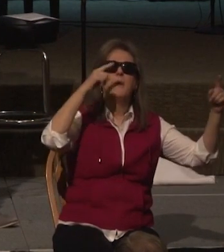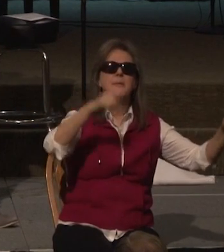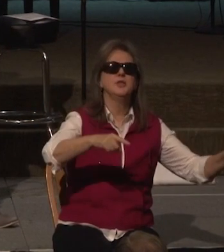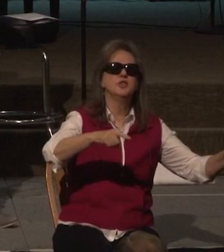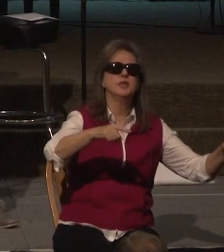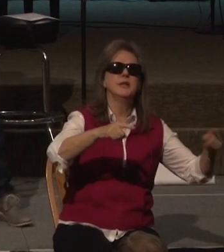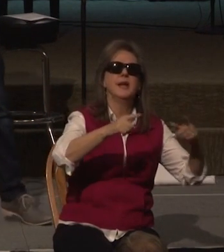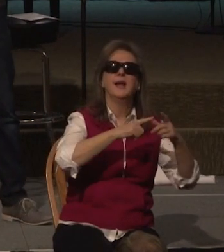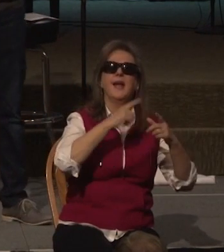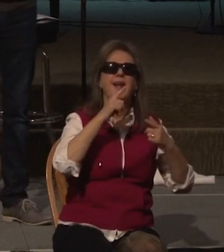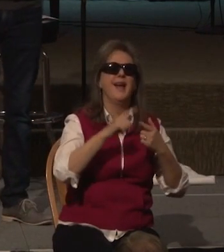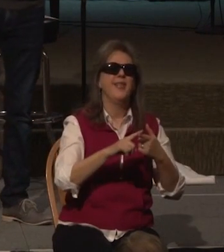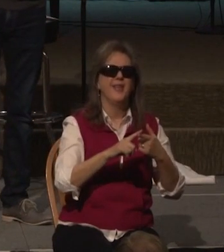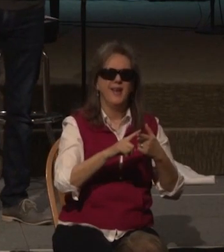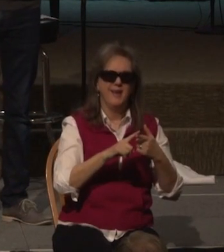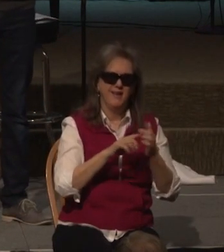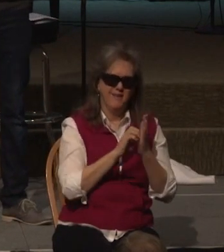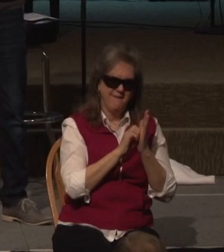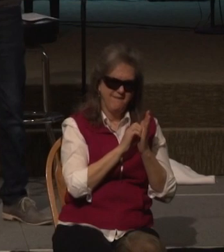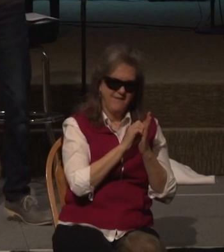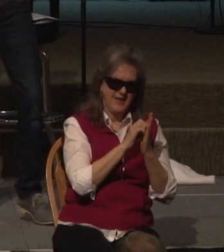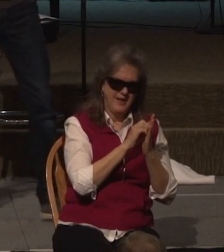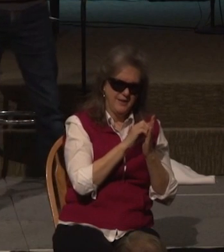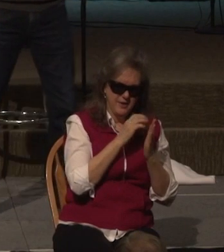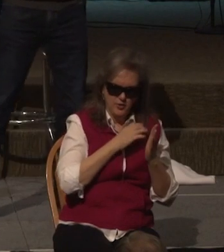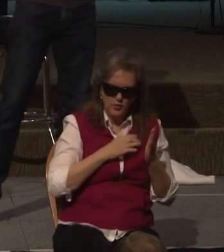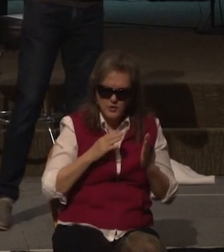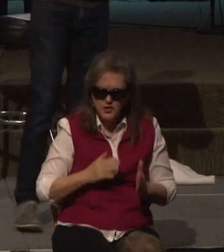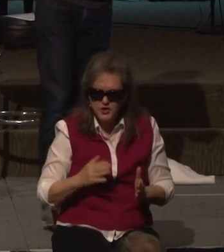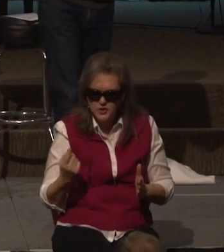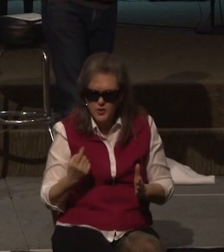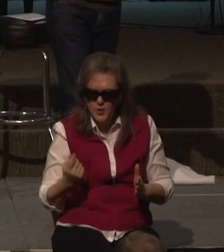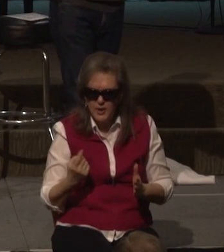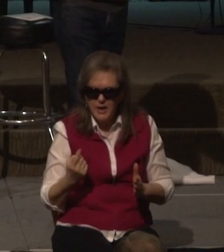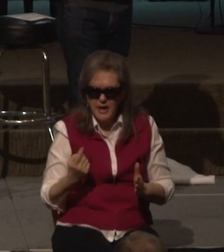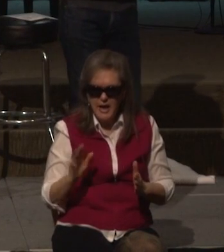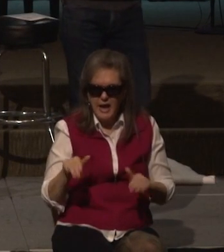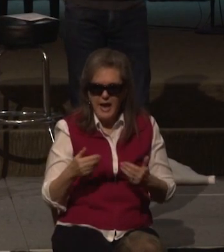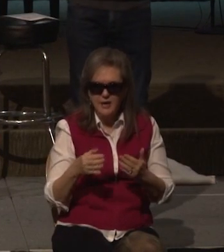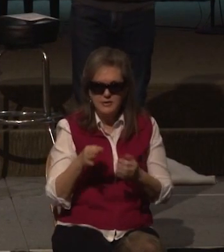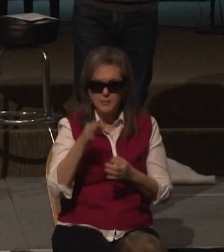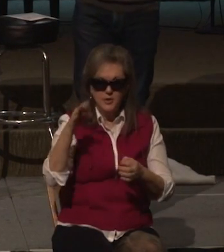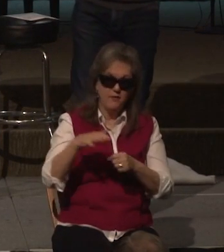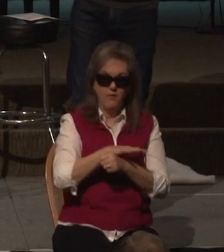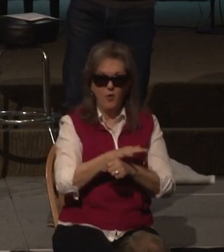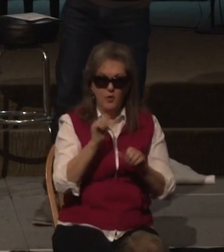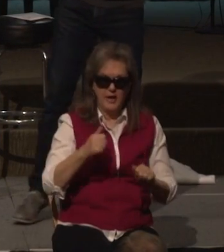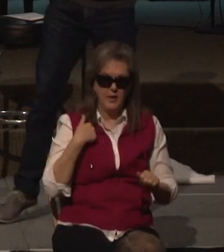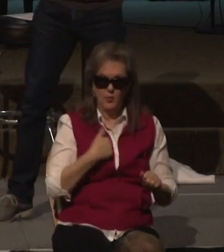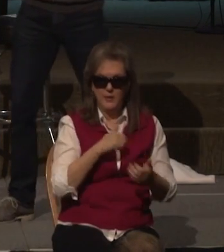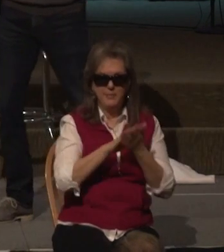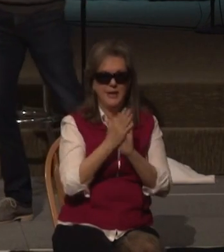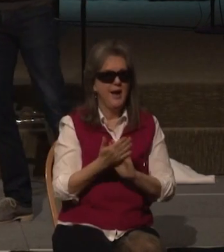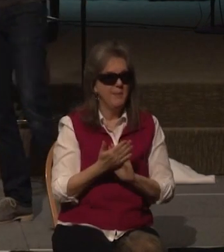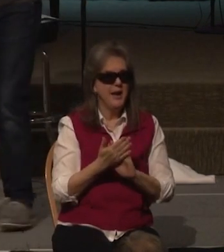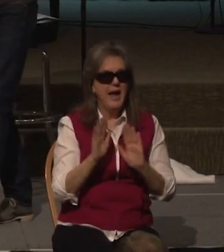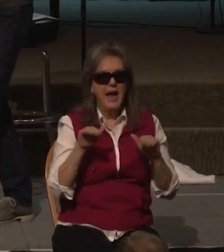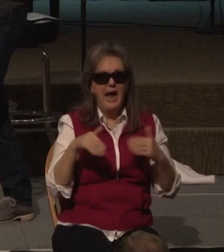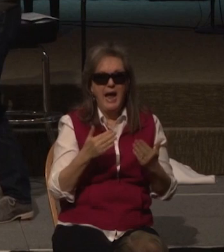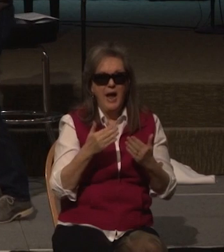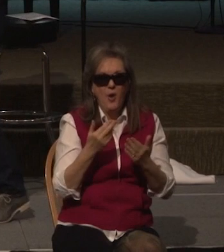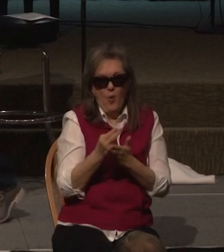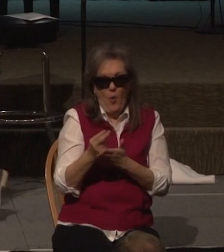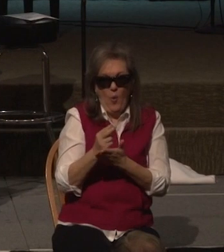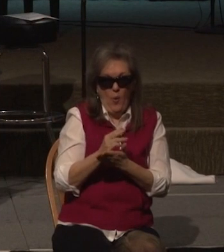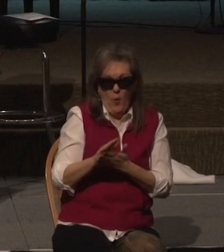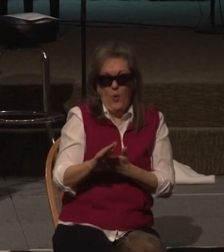but then just feed the Christians. I mean, how spiritually full can we get? I mean, how holy can our